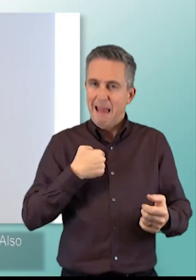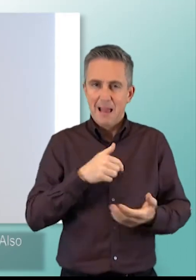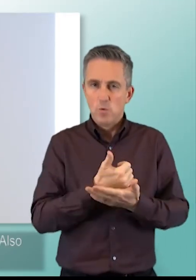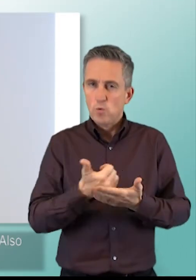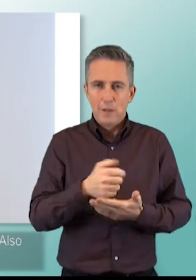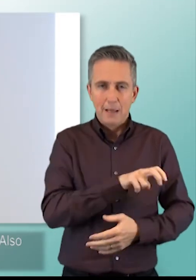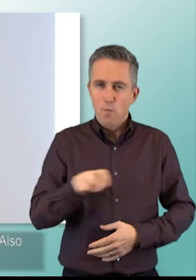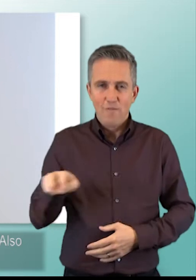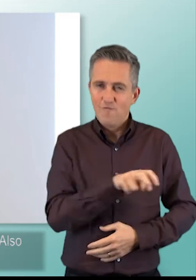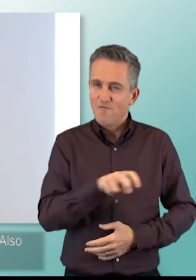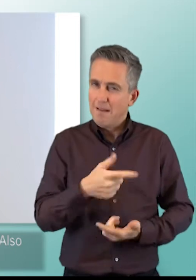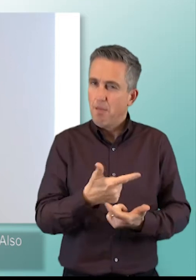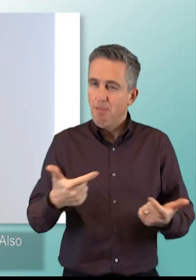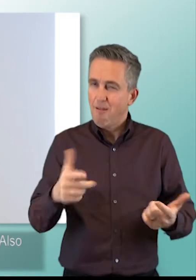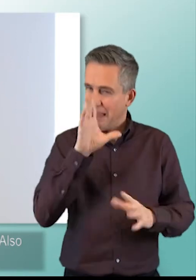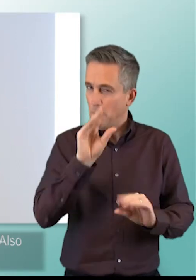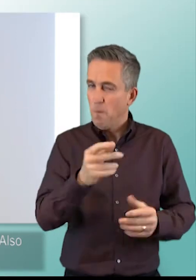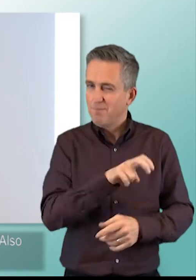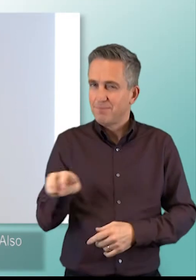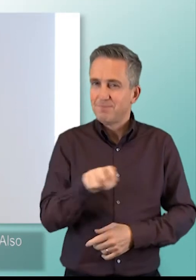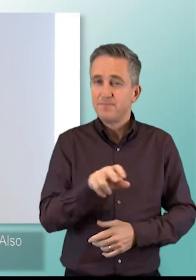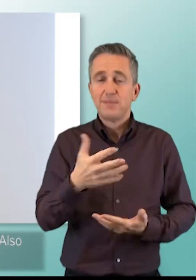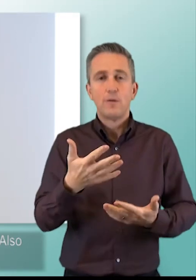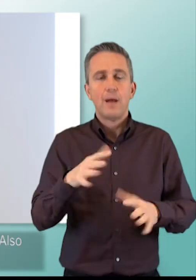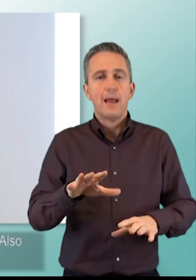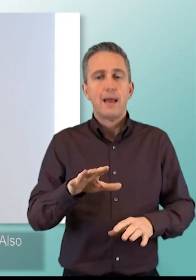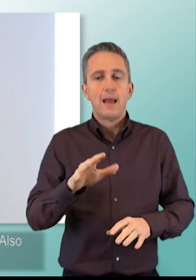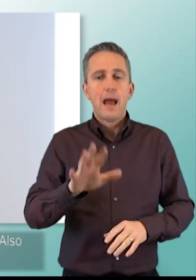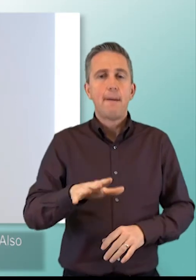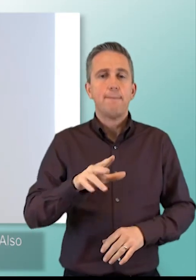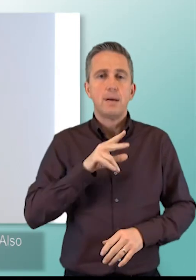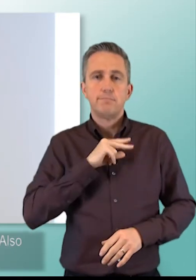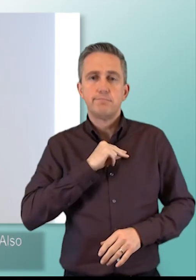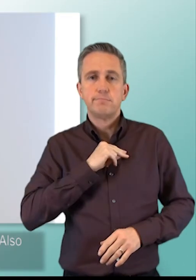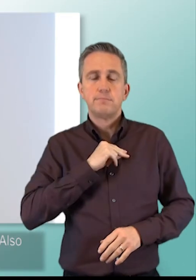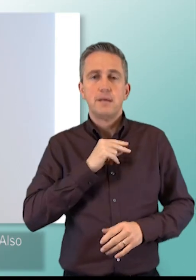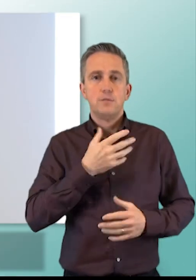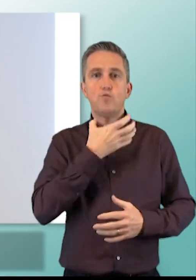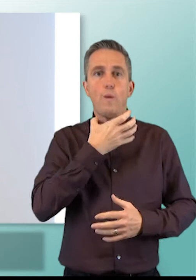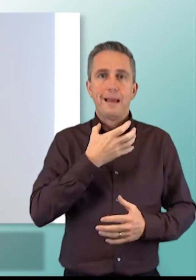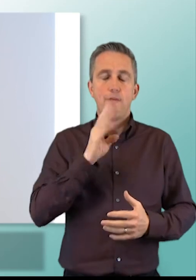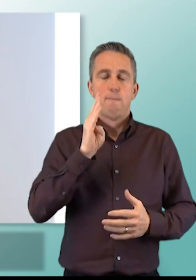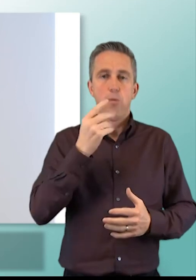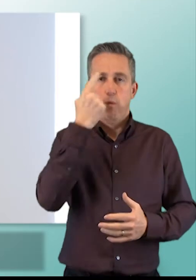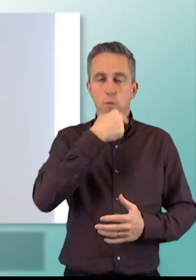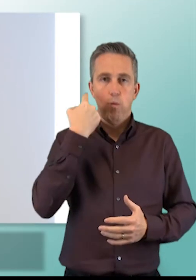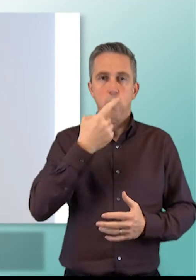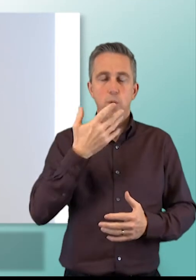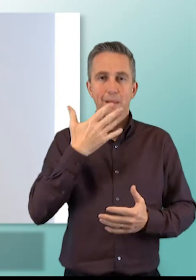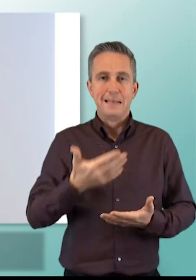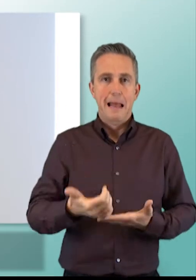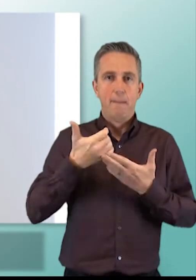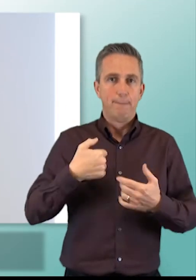I like to move around and I'm not allowed to move around. Also, just to say that this mic is gently choking me. So if I go kind of blue and fall over,